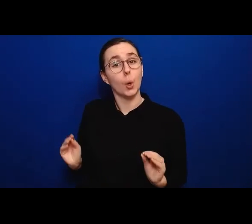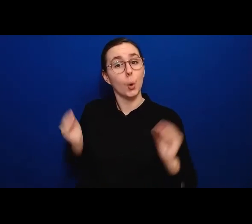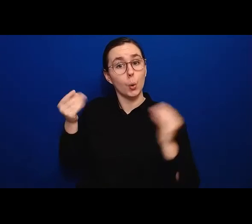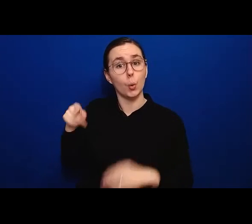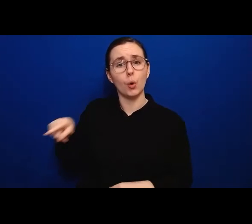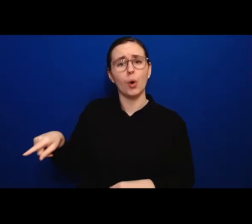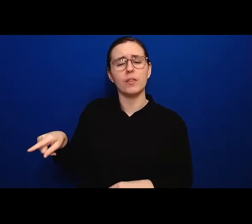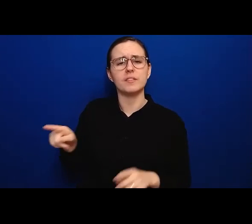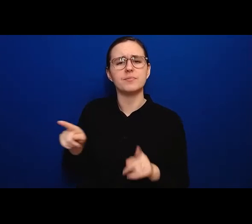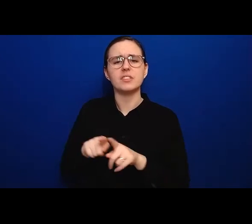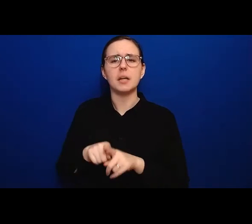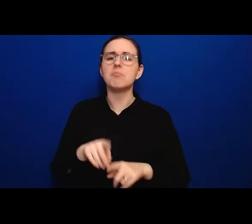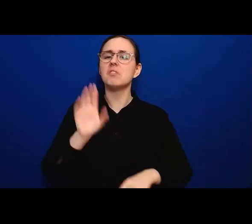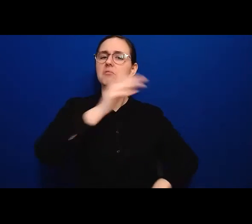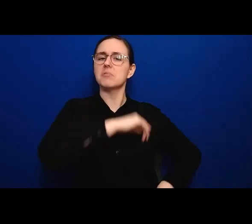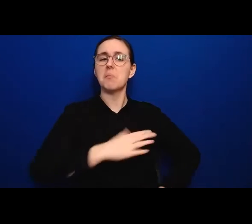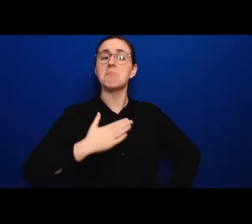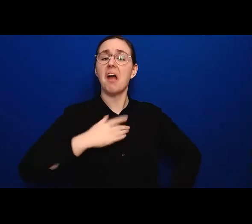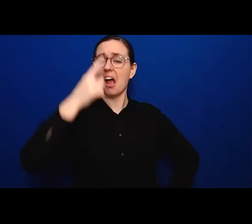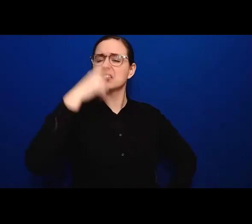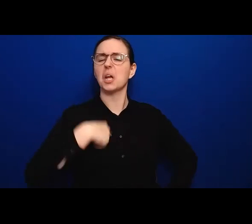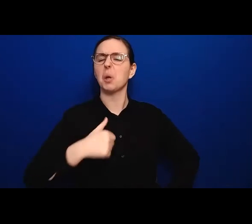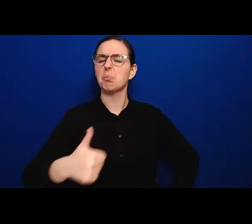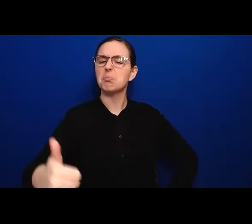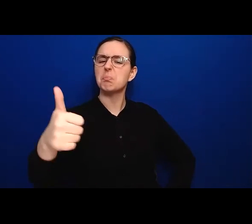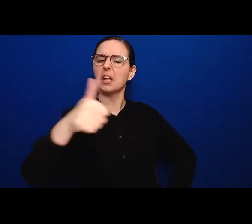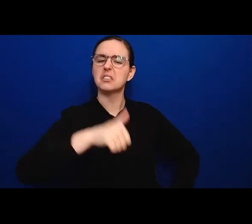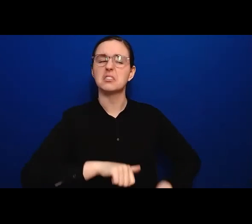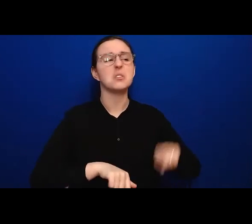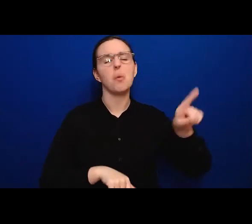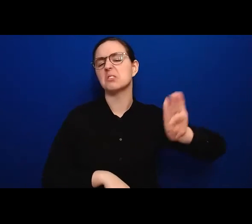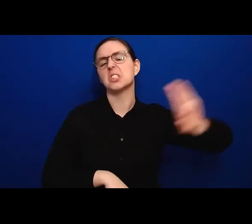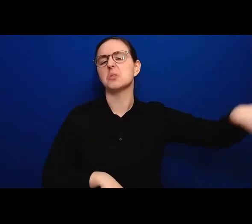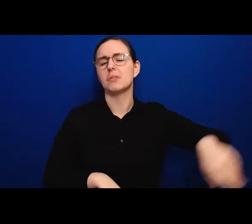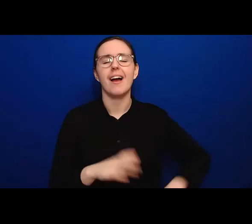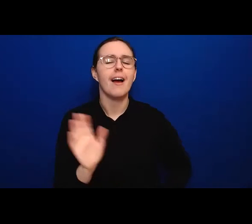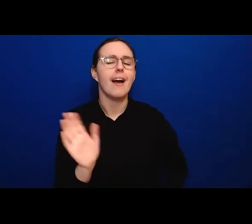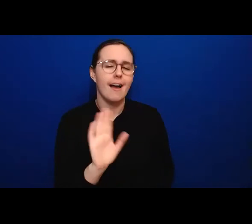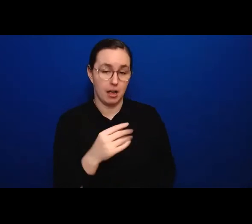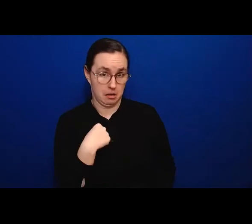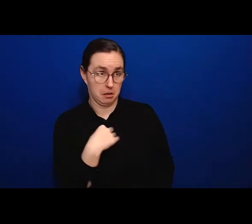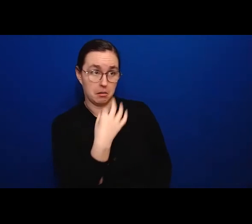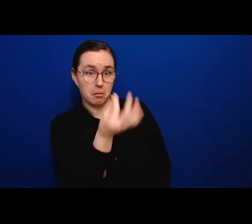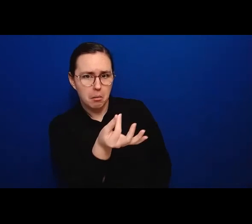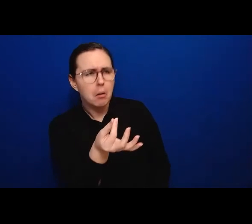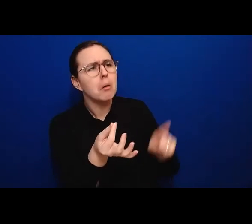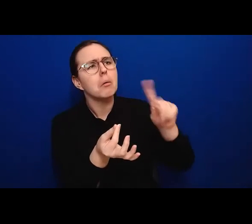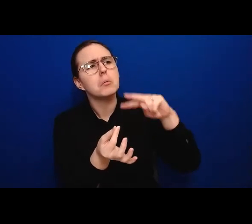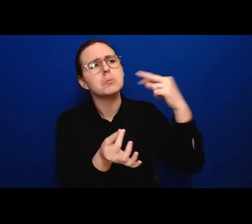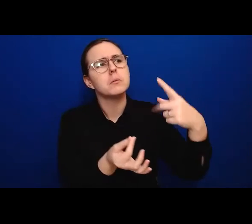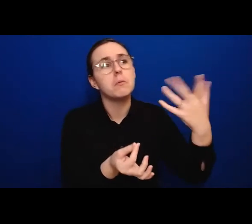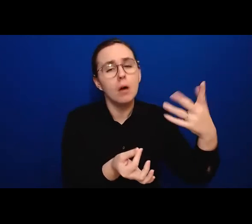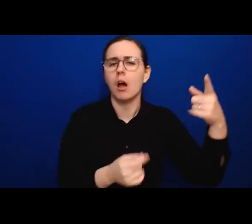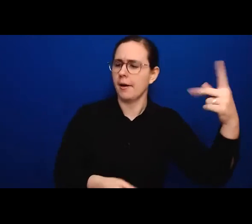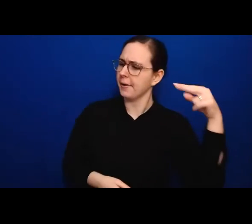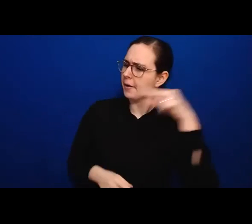because sometimes that's an error. I think that all ideas can be improved upon.